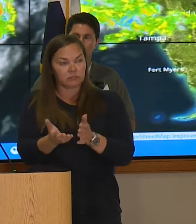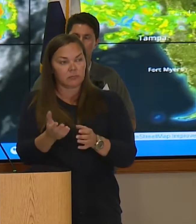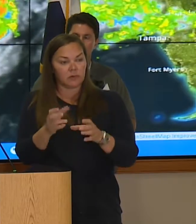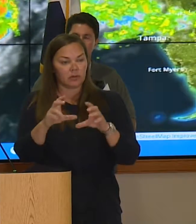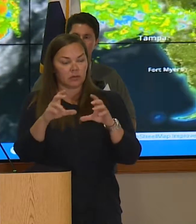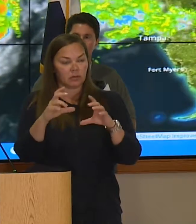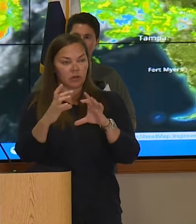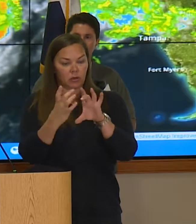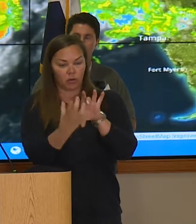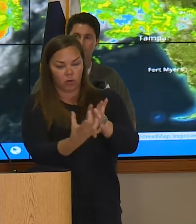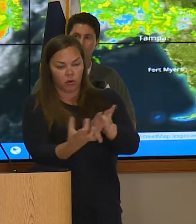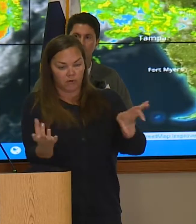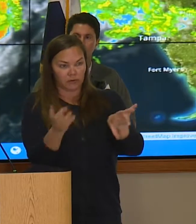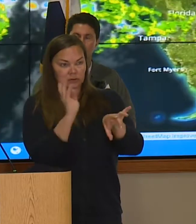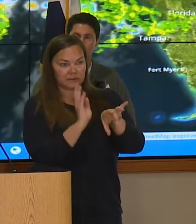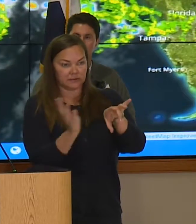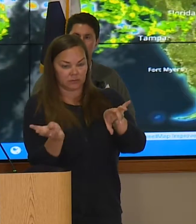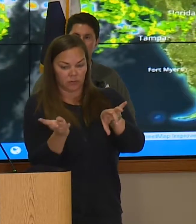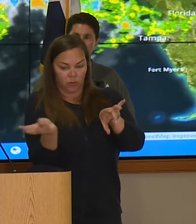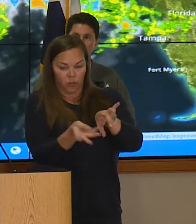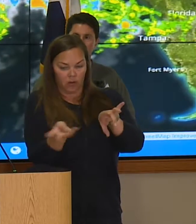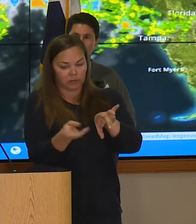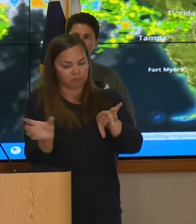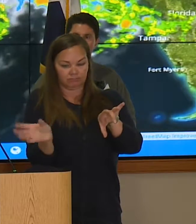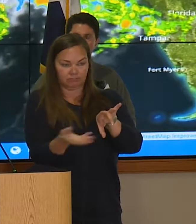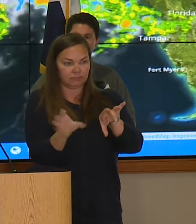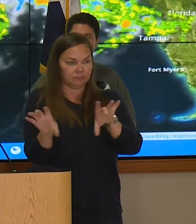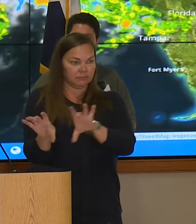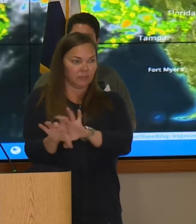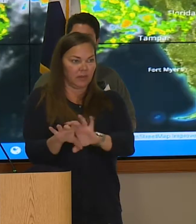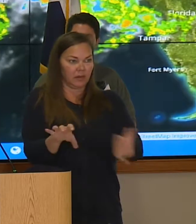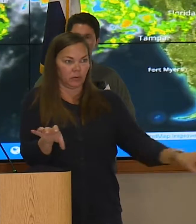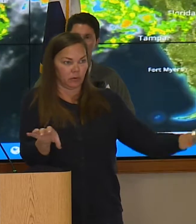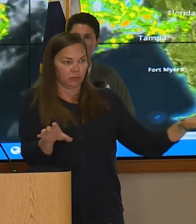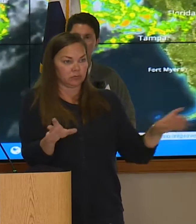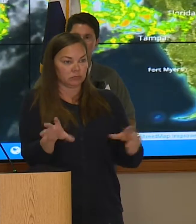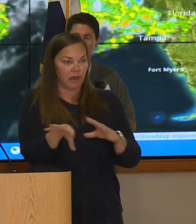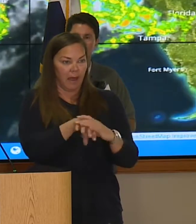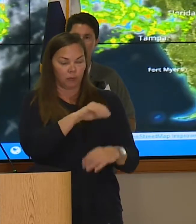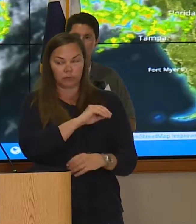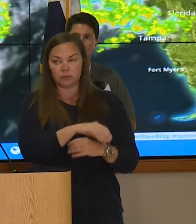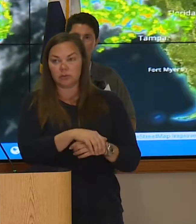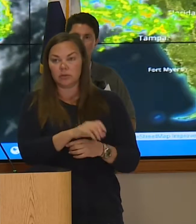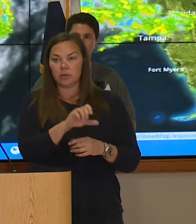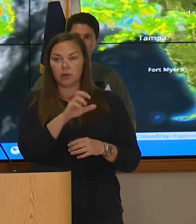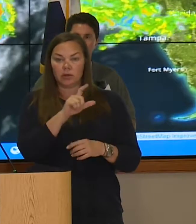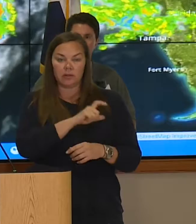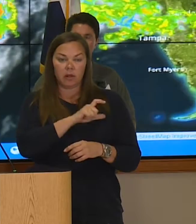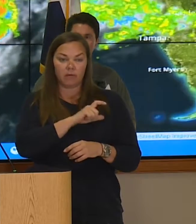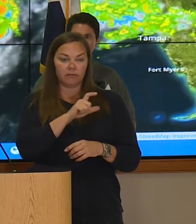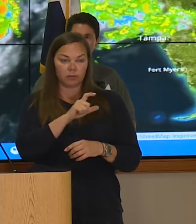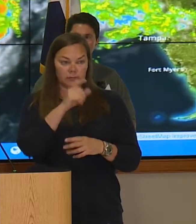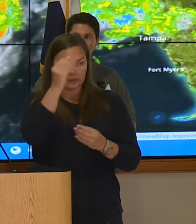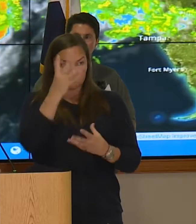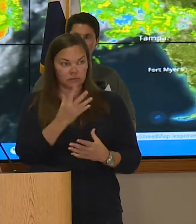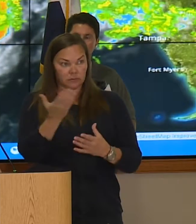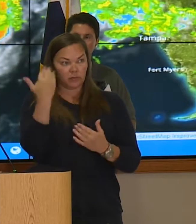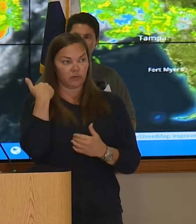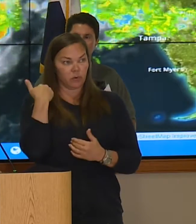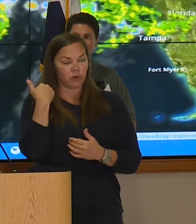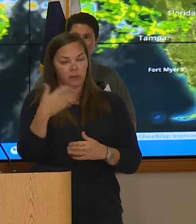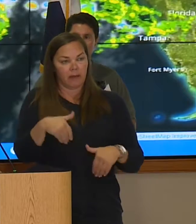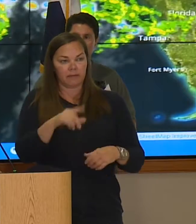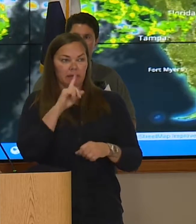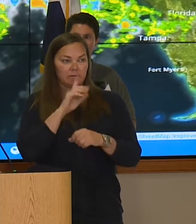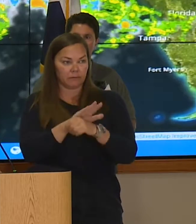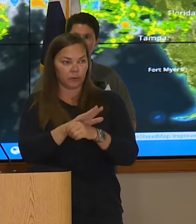culverts that have been washed out. There was a report earlier from law enforcement, and we have not confirmed this, that